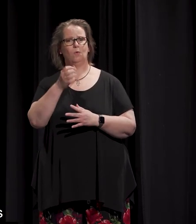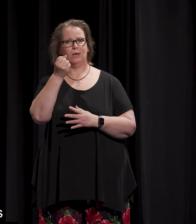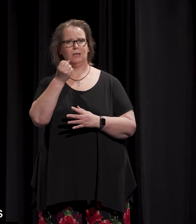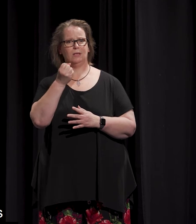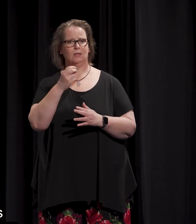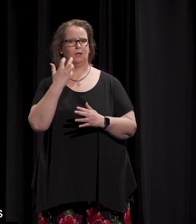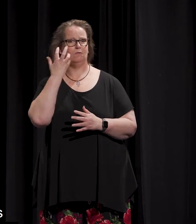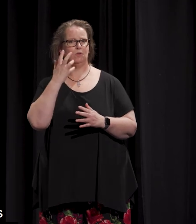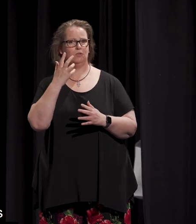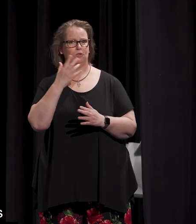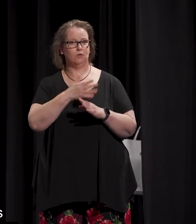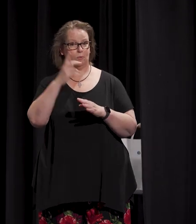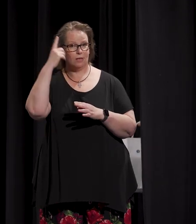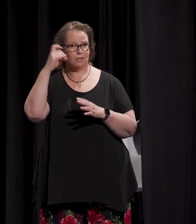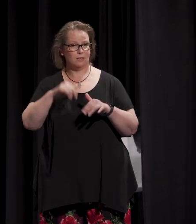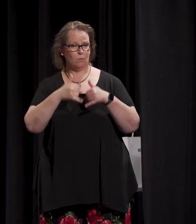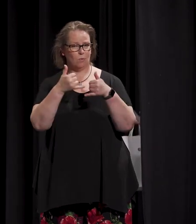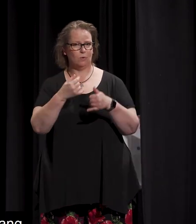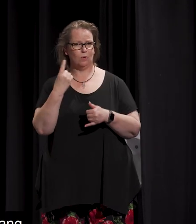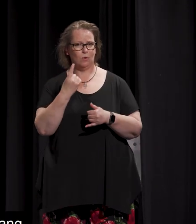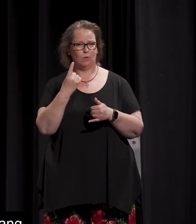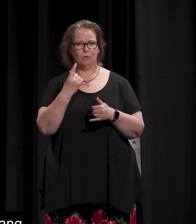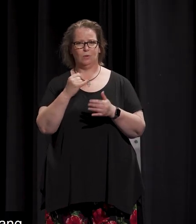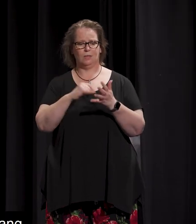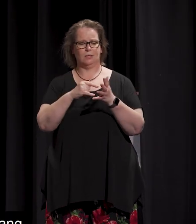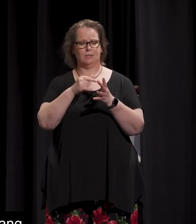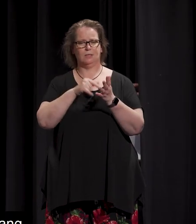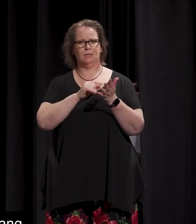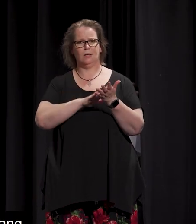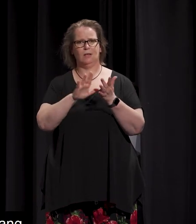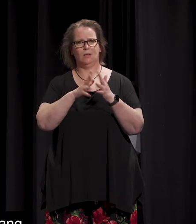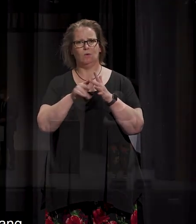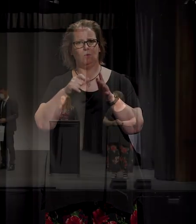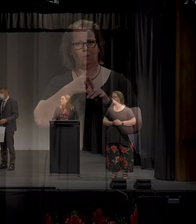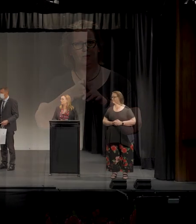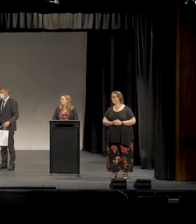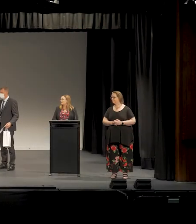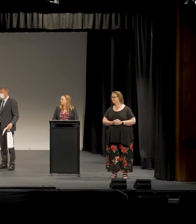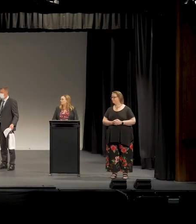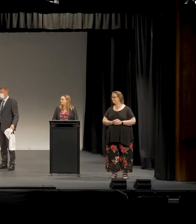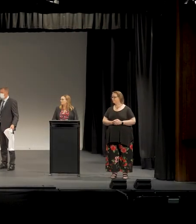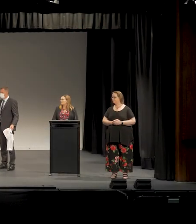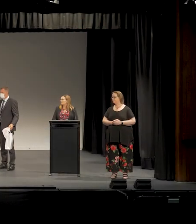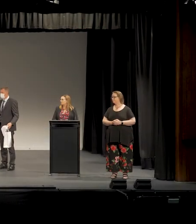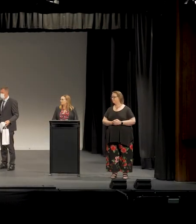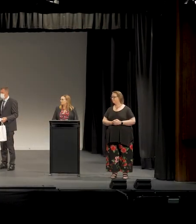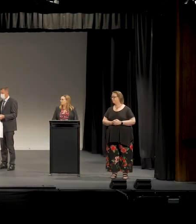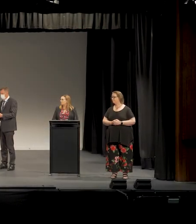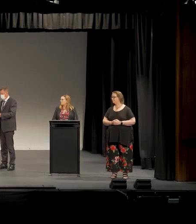Future Innovators Awards are Sathwik Passam and Victor Tang.